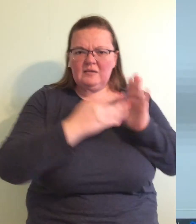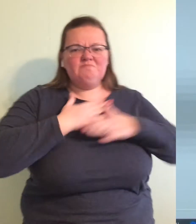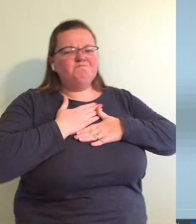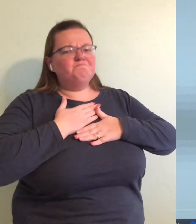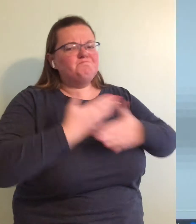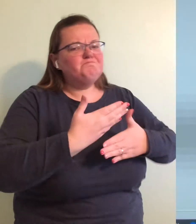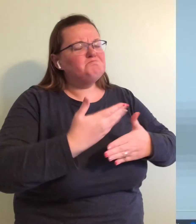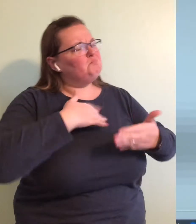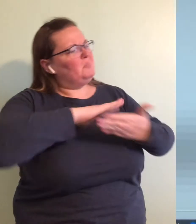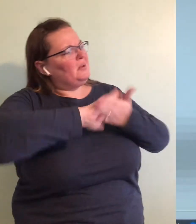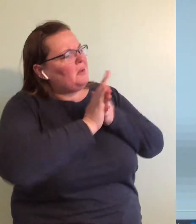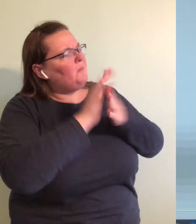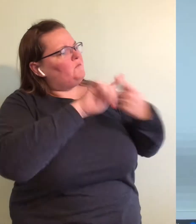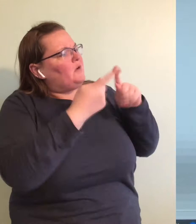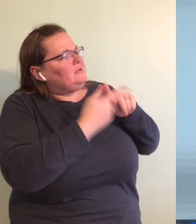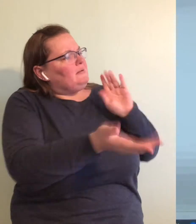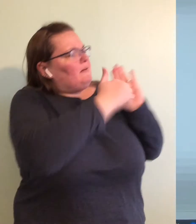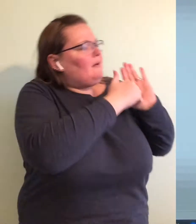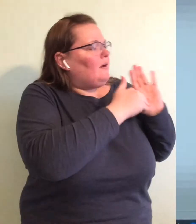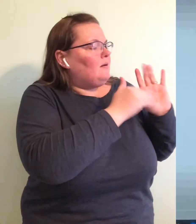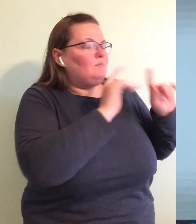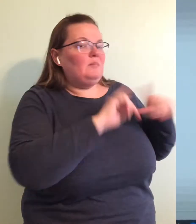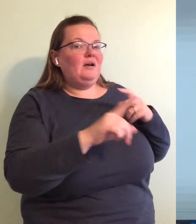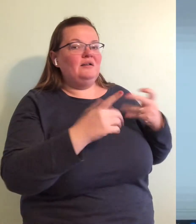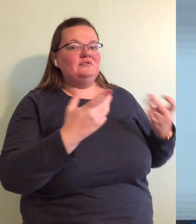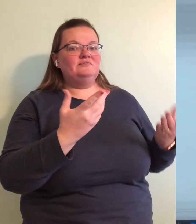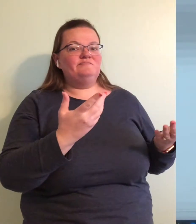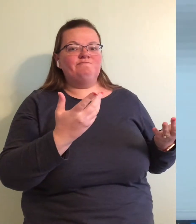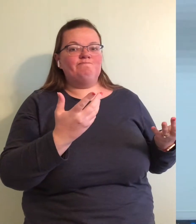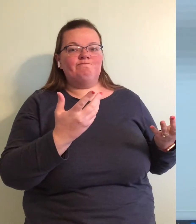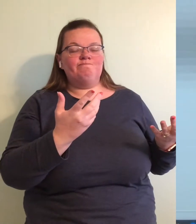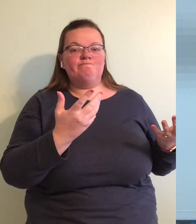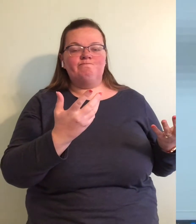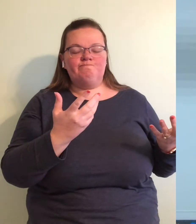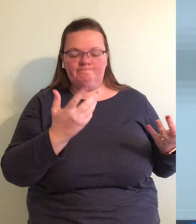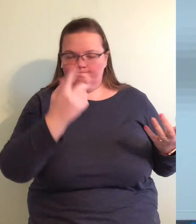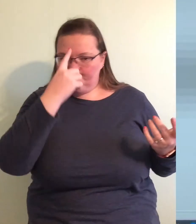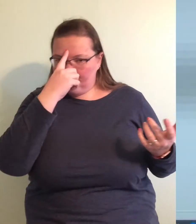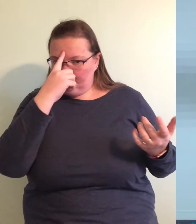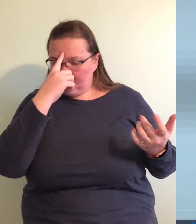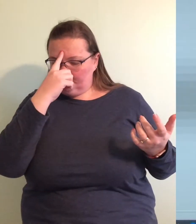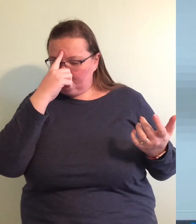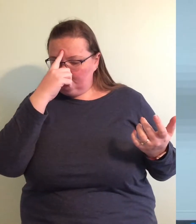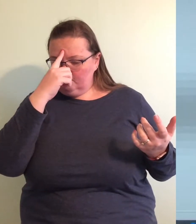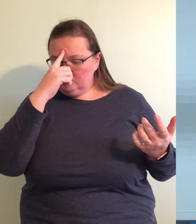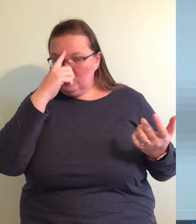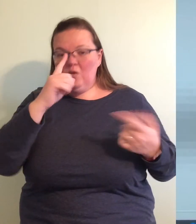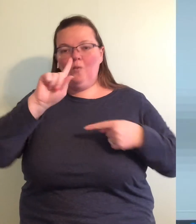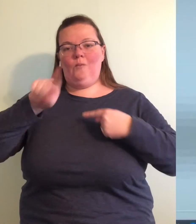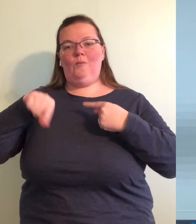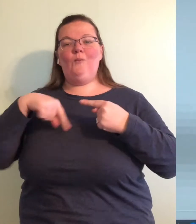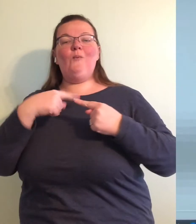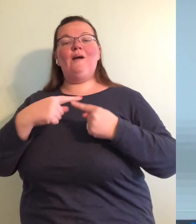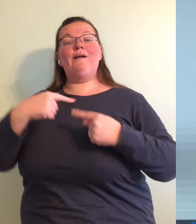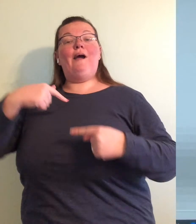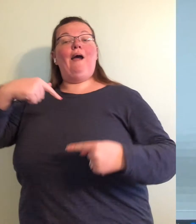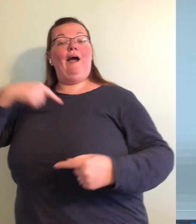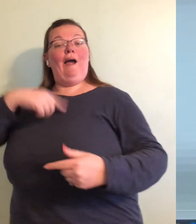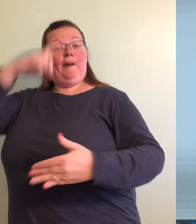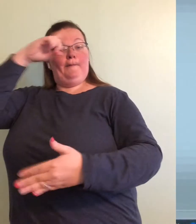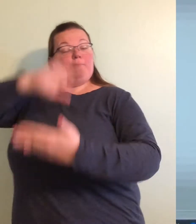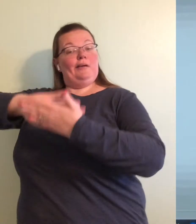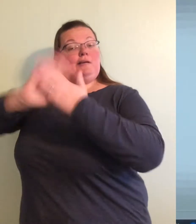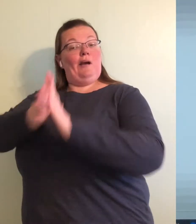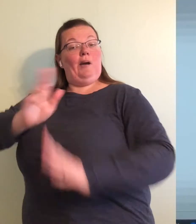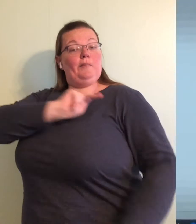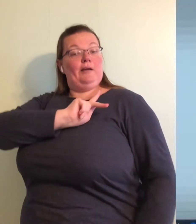up and made friends with the others if it hadn't happened to say to himself, "When I'm king of